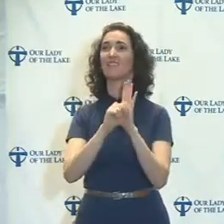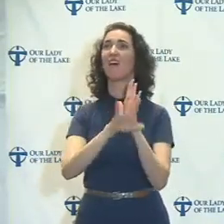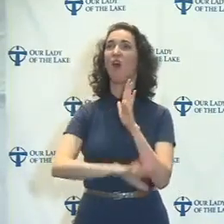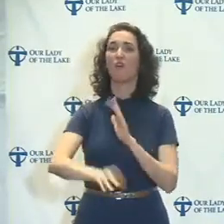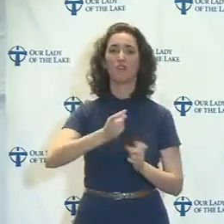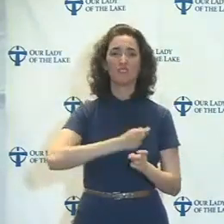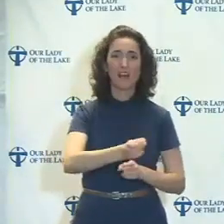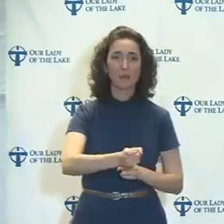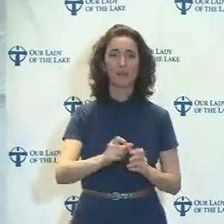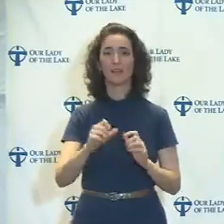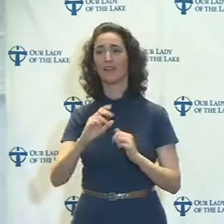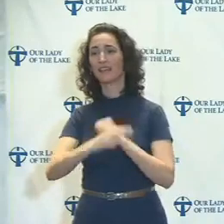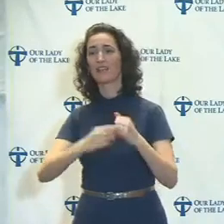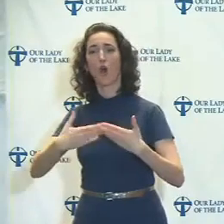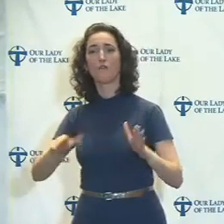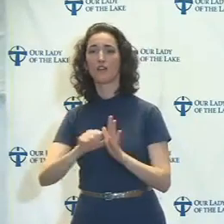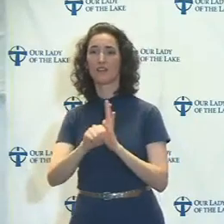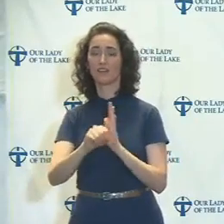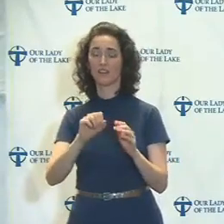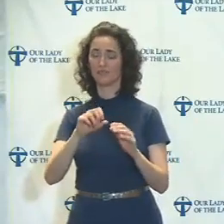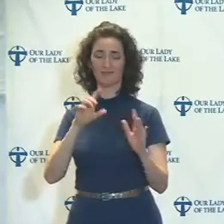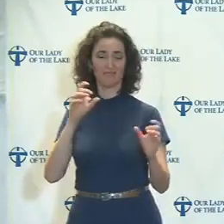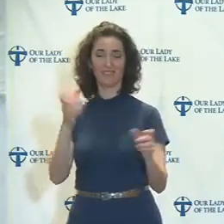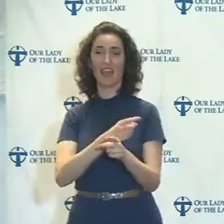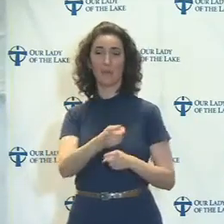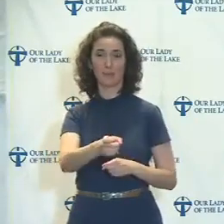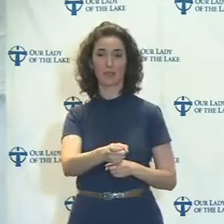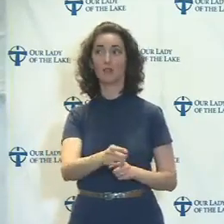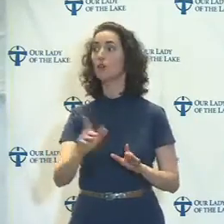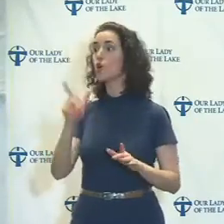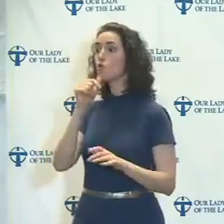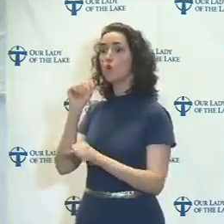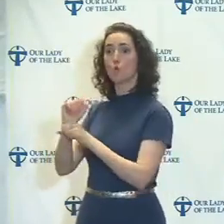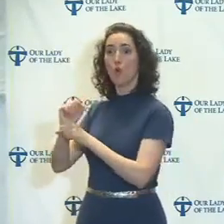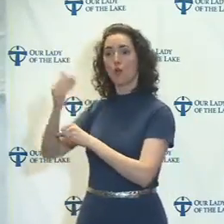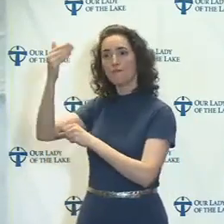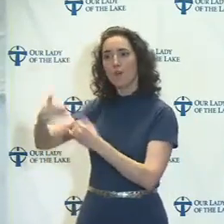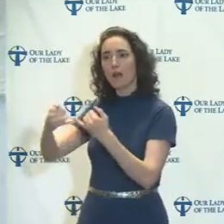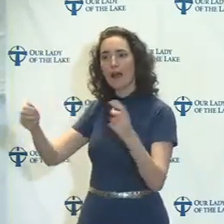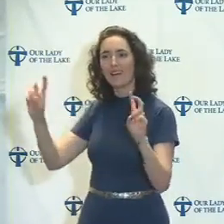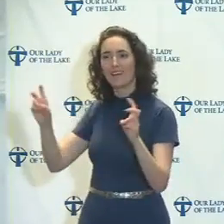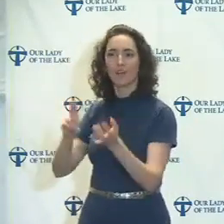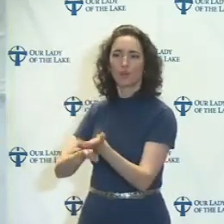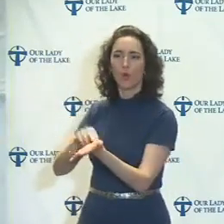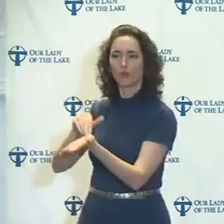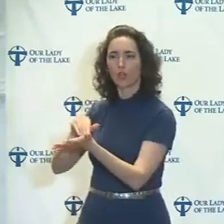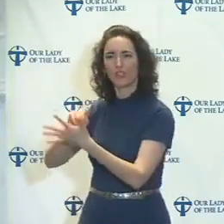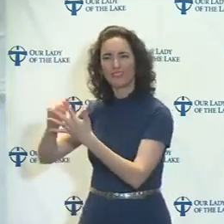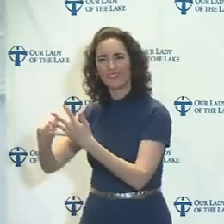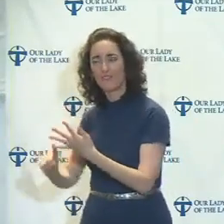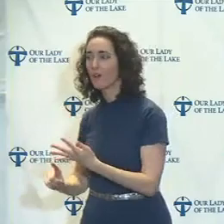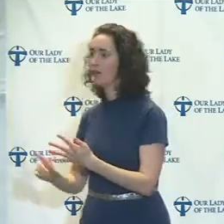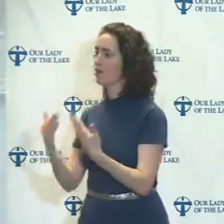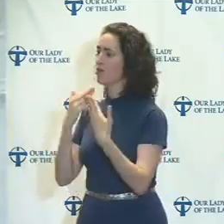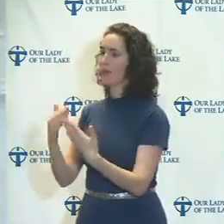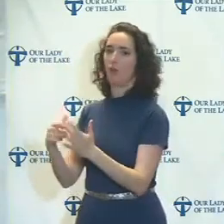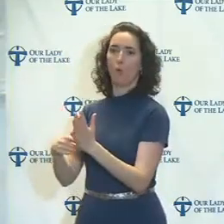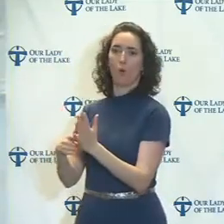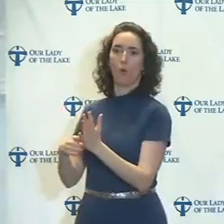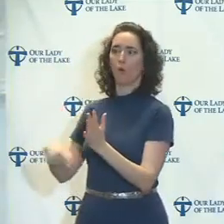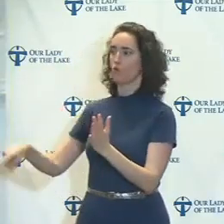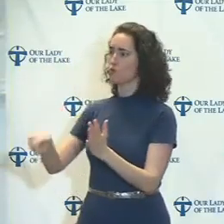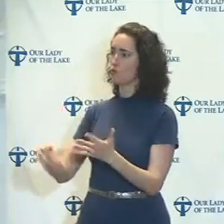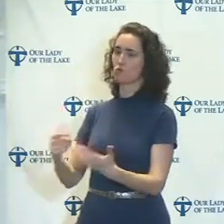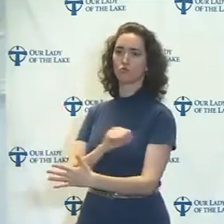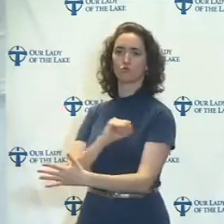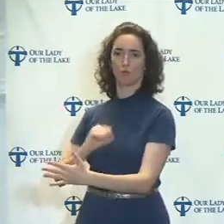workers. We owe you a debt of gratitude. You are our heroes. I'd like to thank the governor for his leadership during this difficult